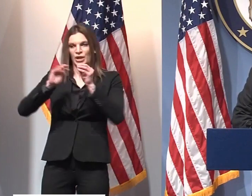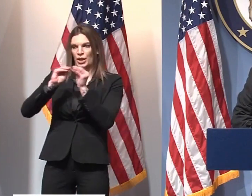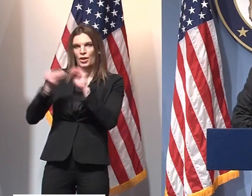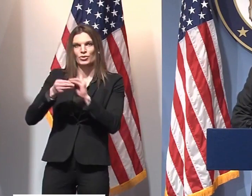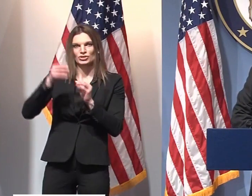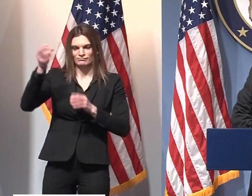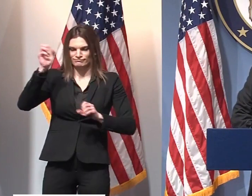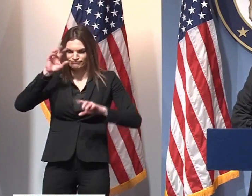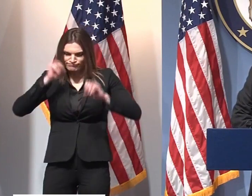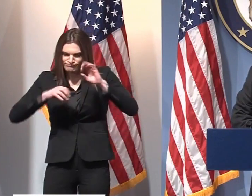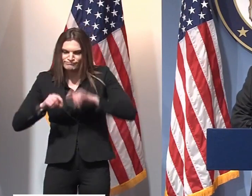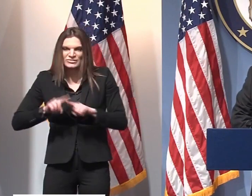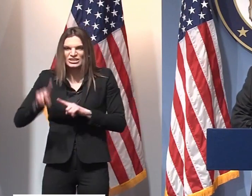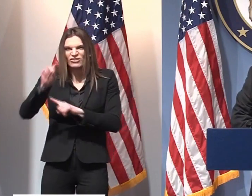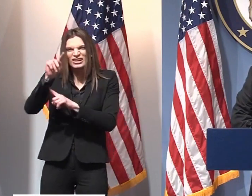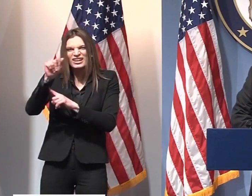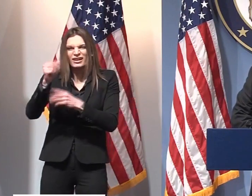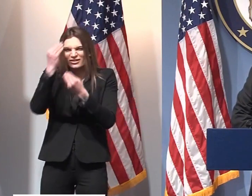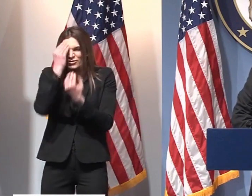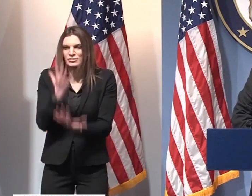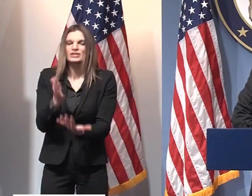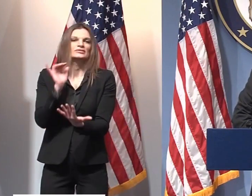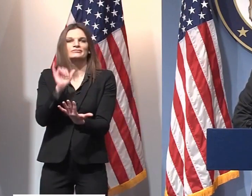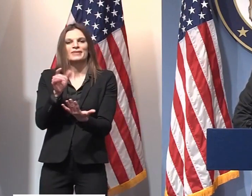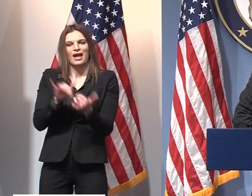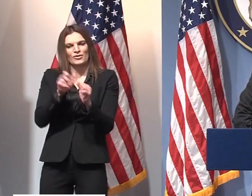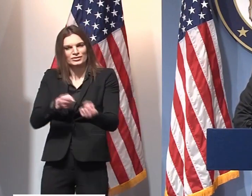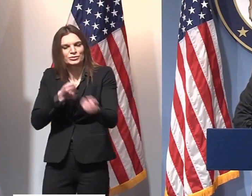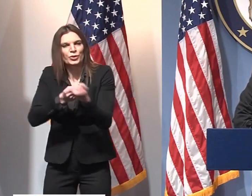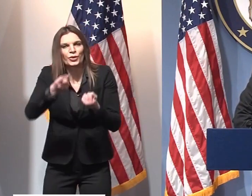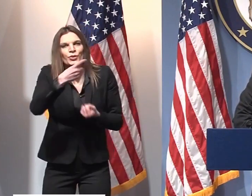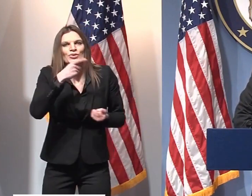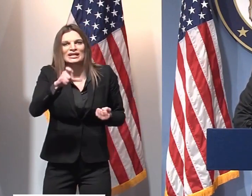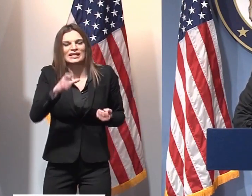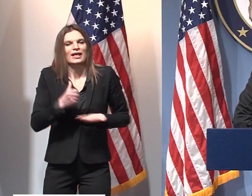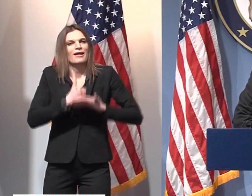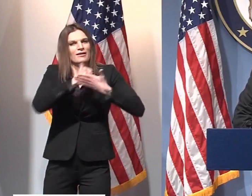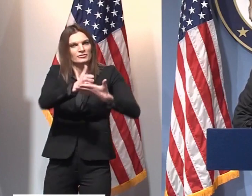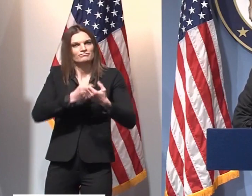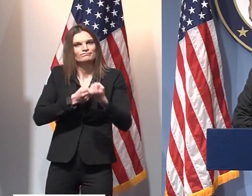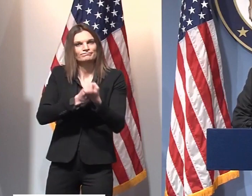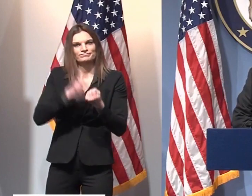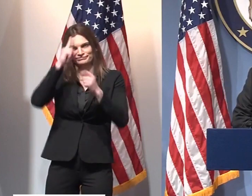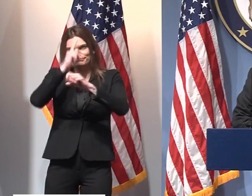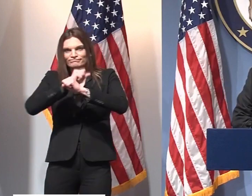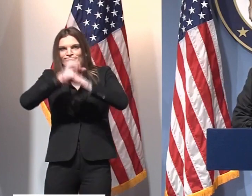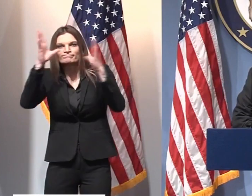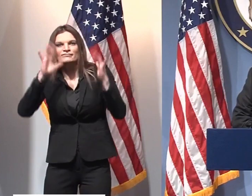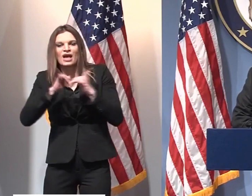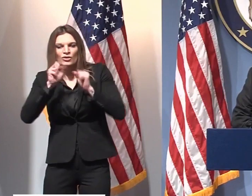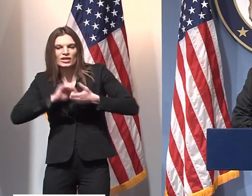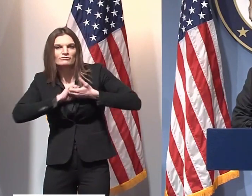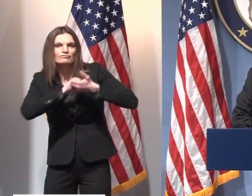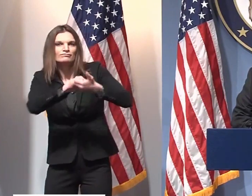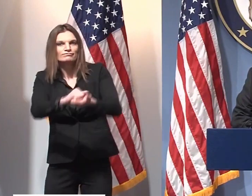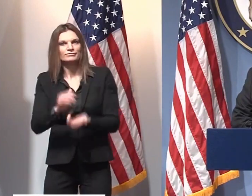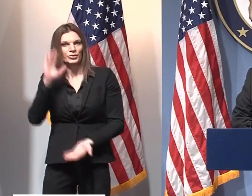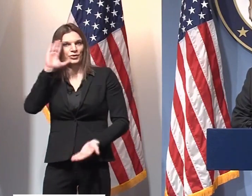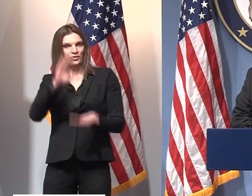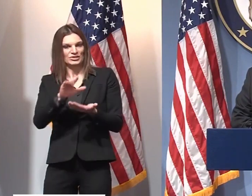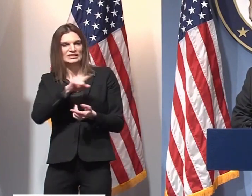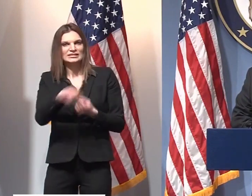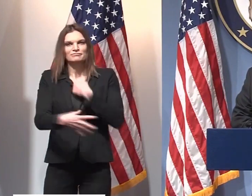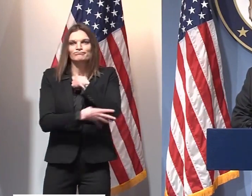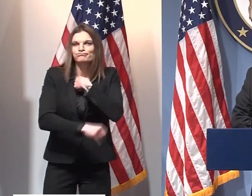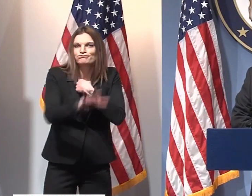who struggle to afford basic needs, we can better visualize ways to collaborate, shine a light, and ultimately reduce the